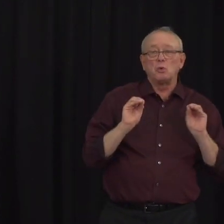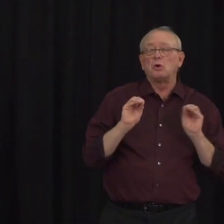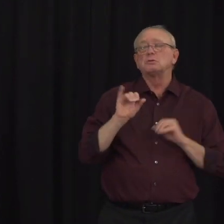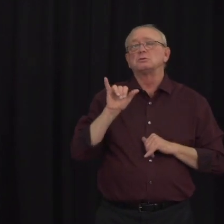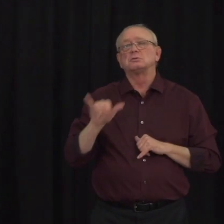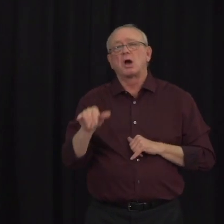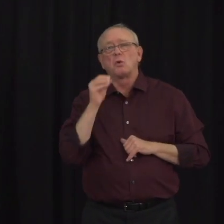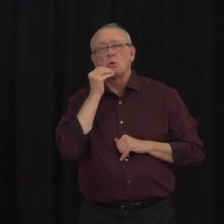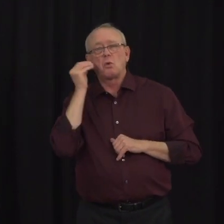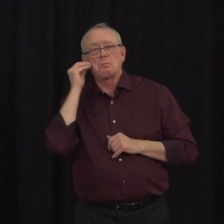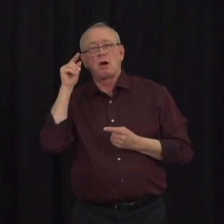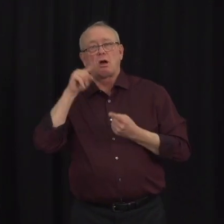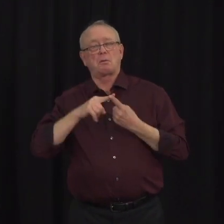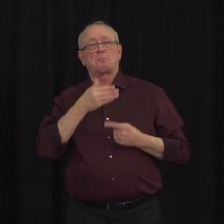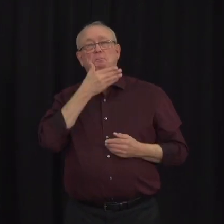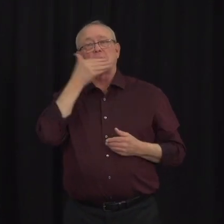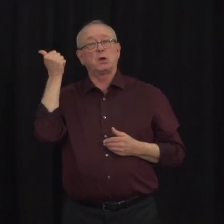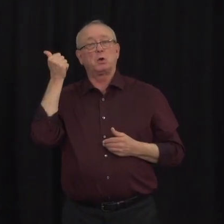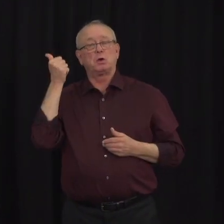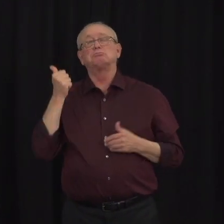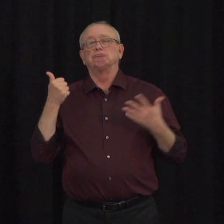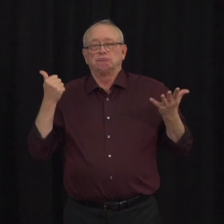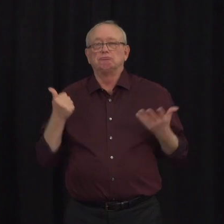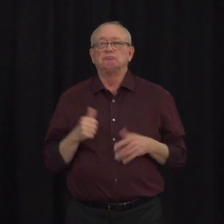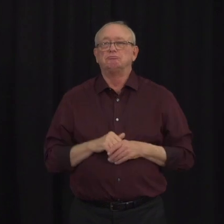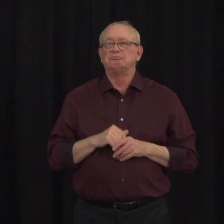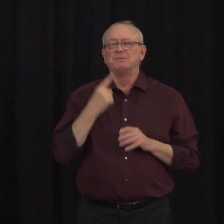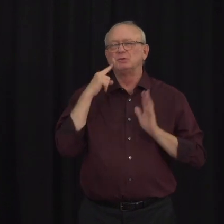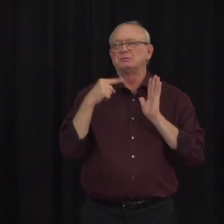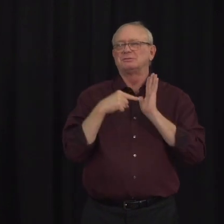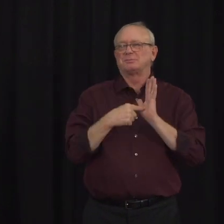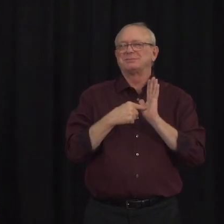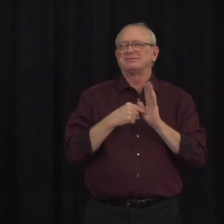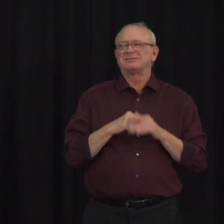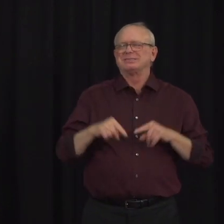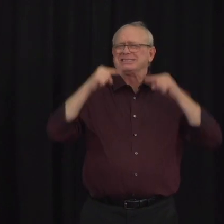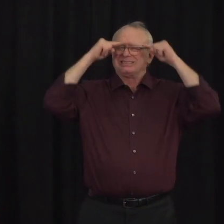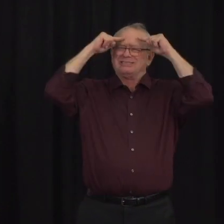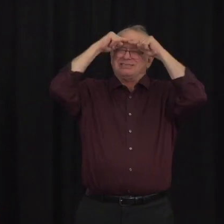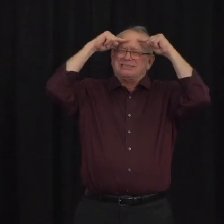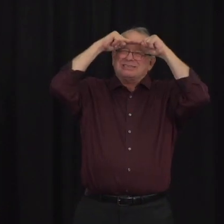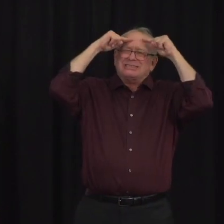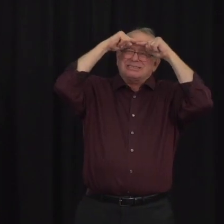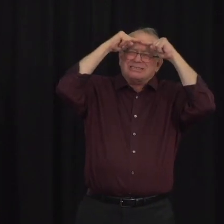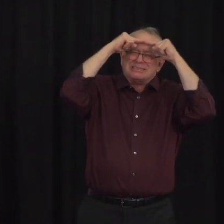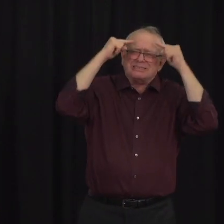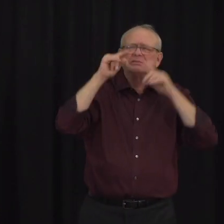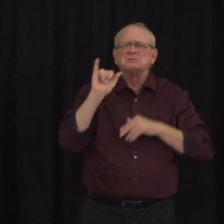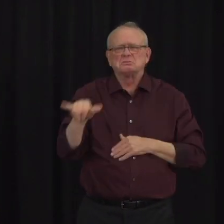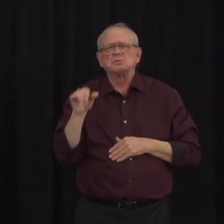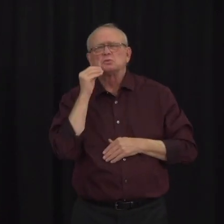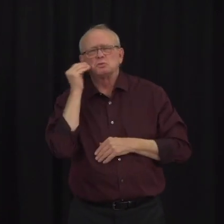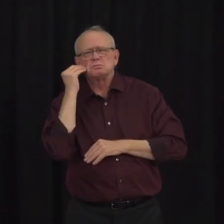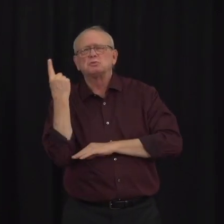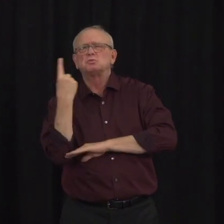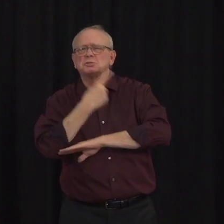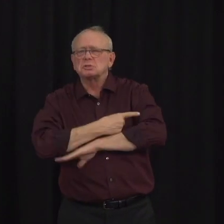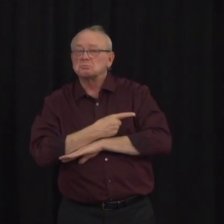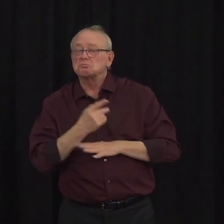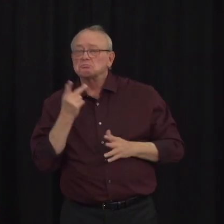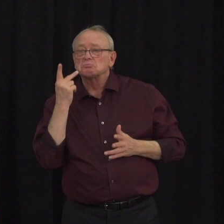has just a headache, they should stay home for the day, and if things improve, they can return to school as soon as they're feeling able to do